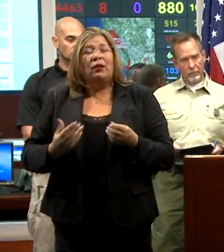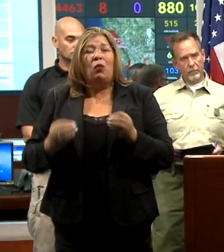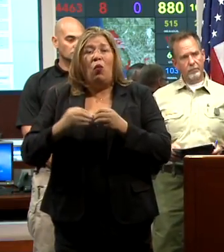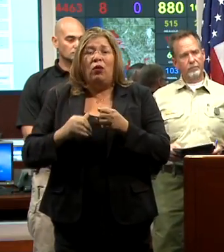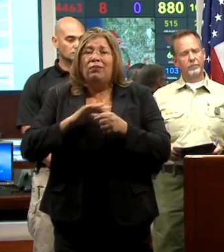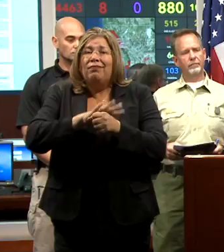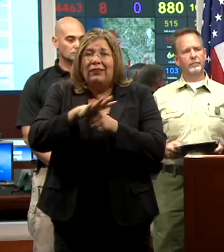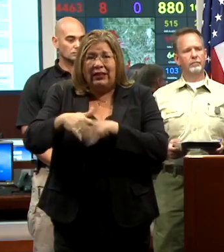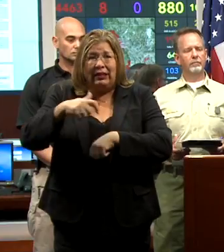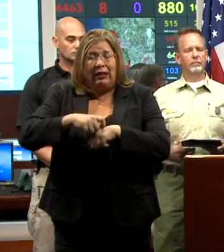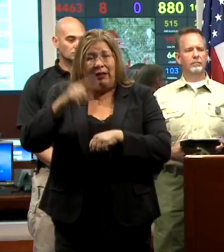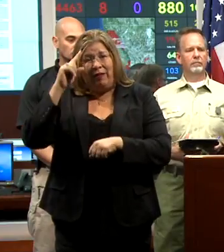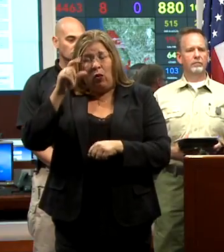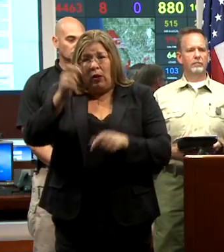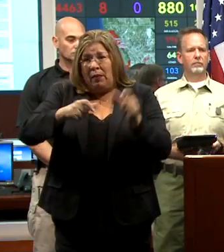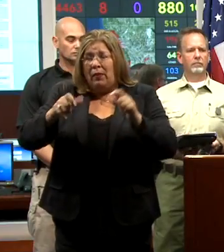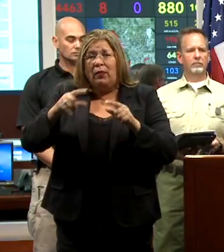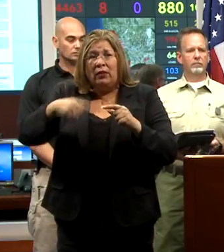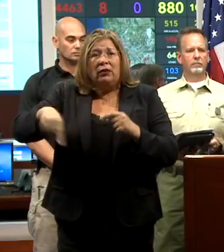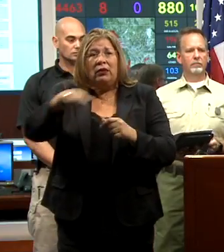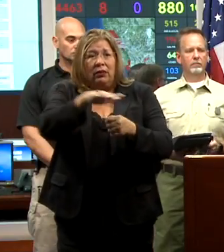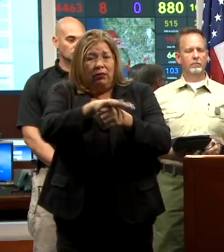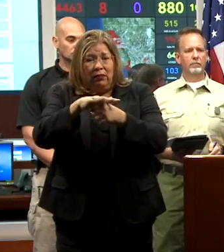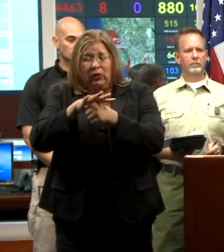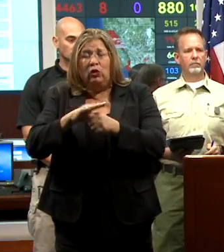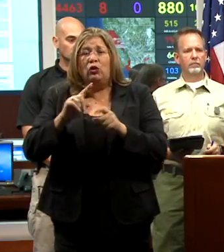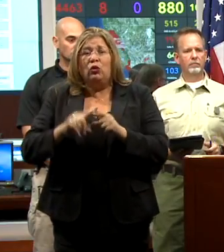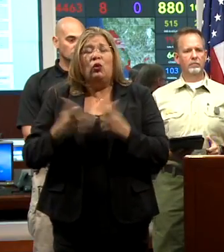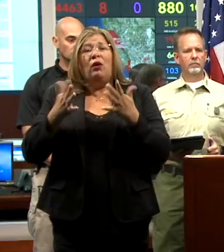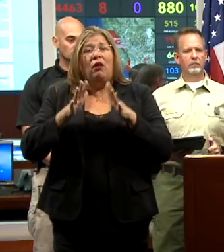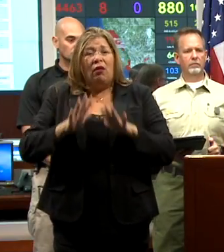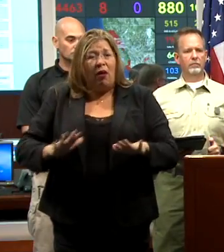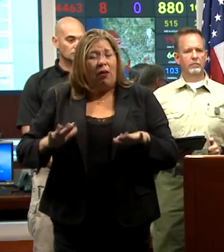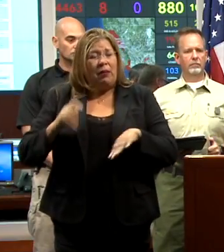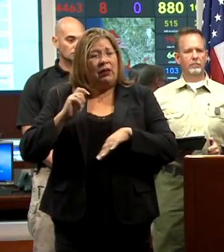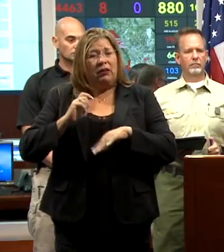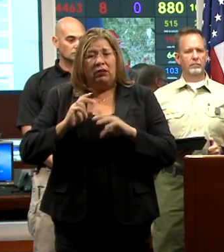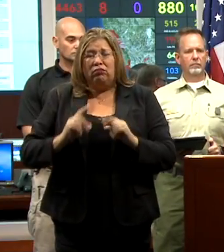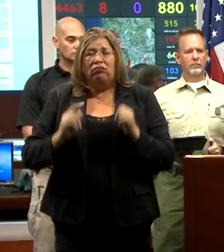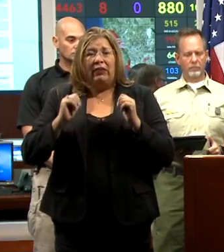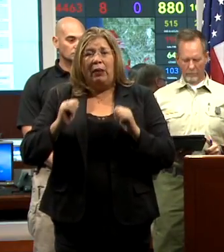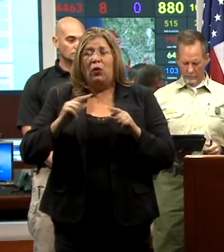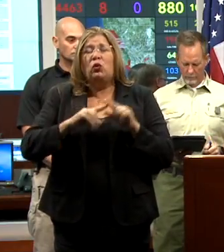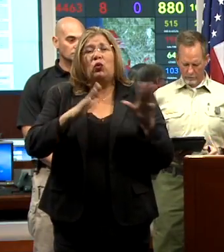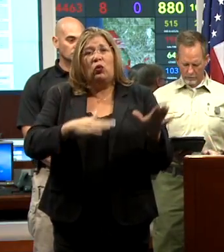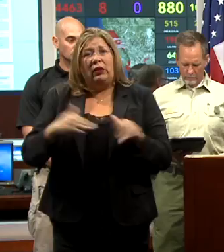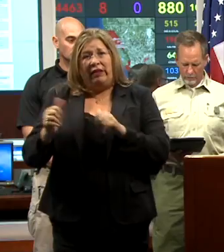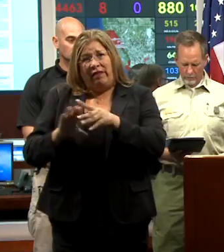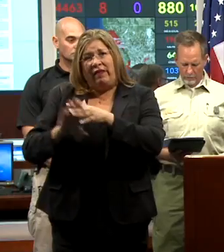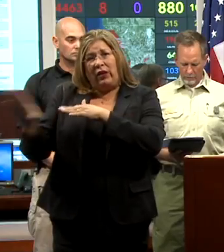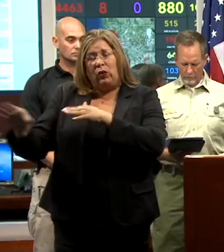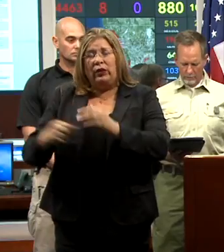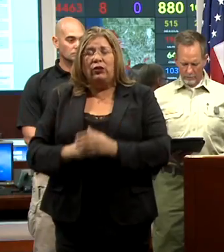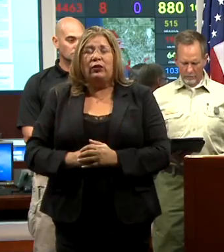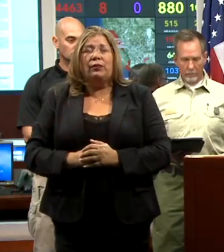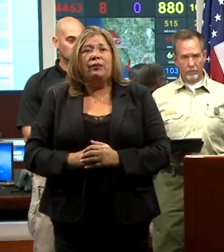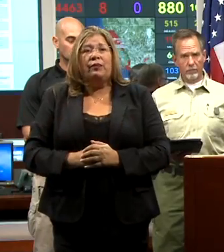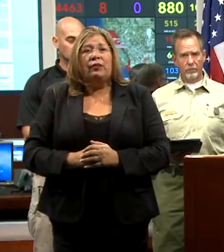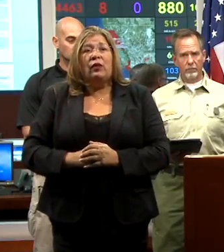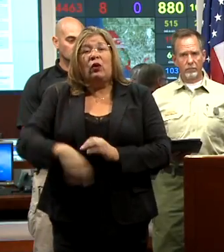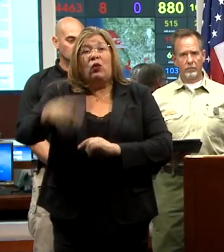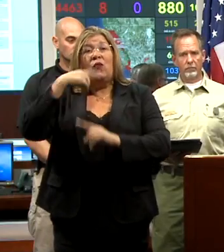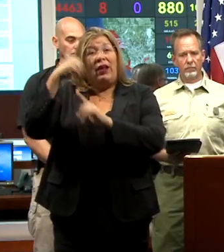for citizens to make a timely, calm, and collective evacuation. Red flag warnings, however,